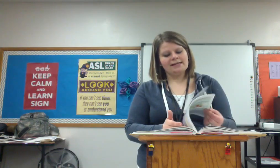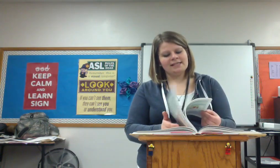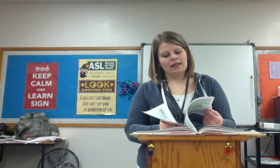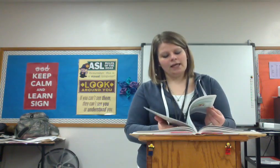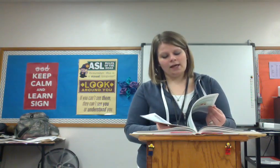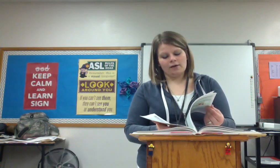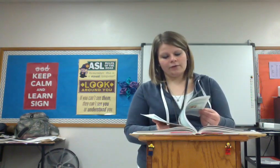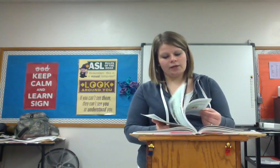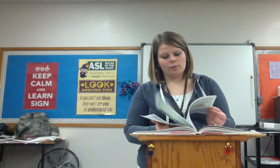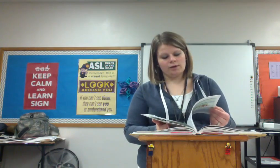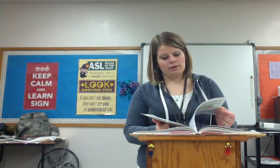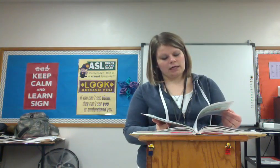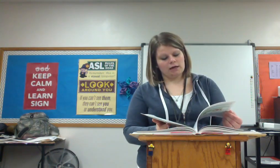can think of that you're wondering on?